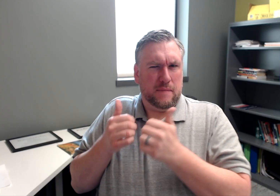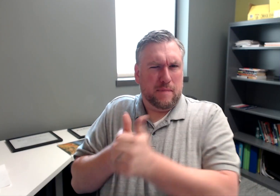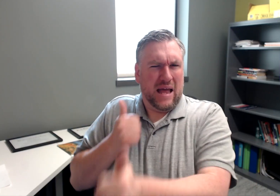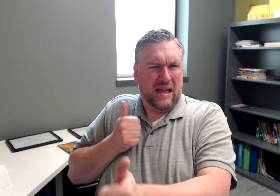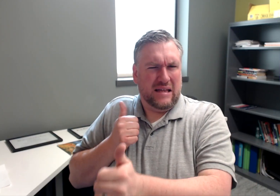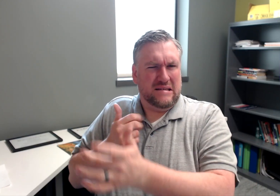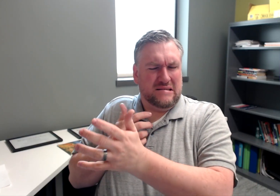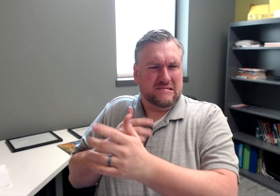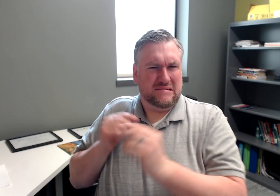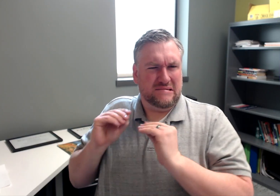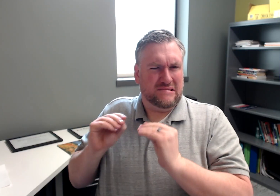back and